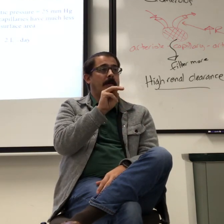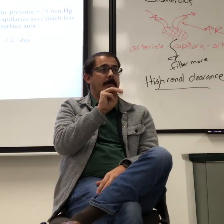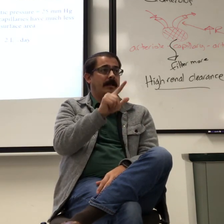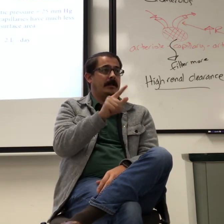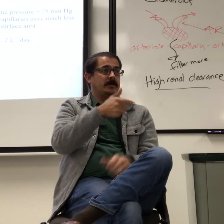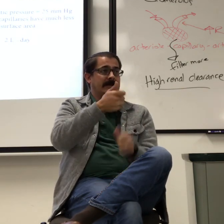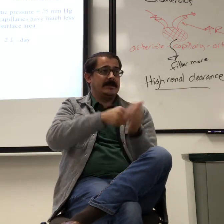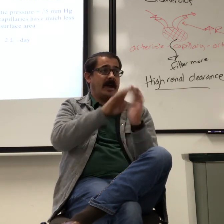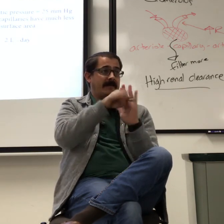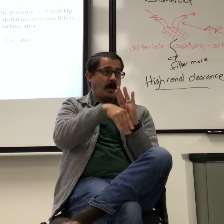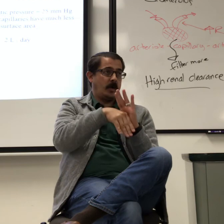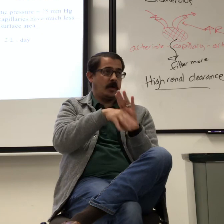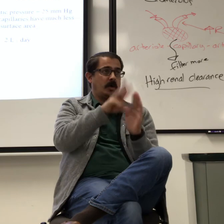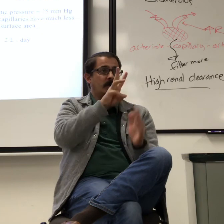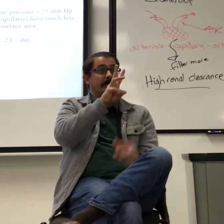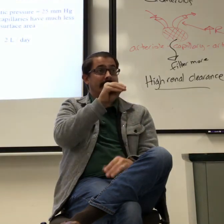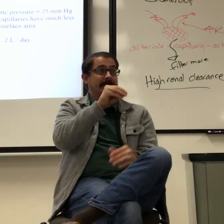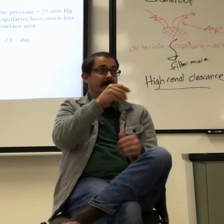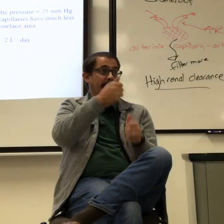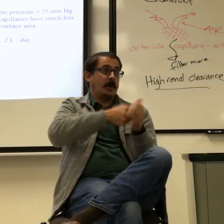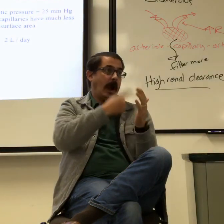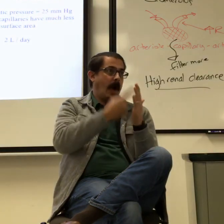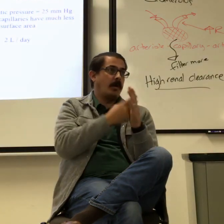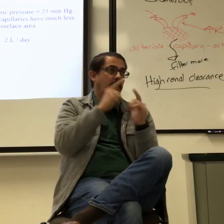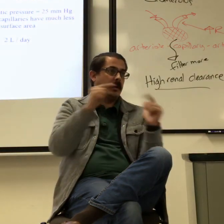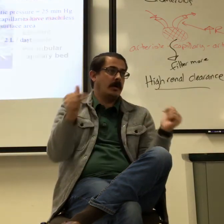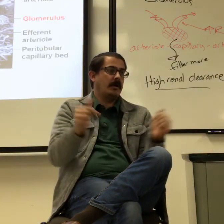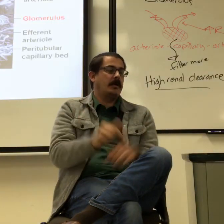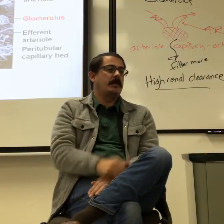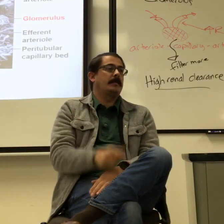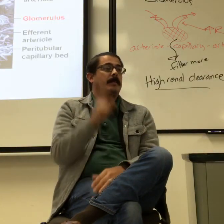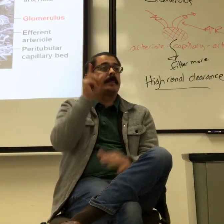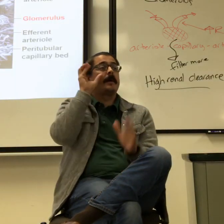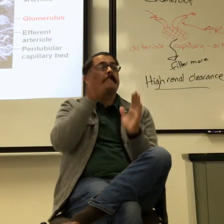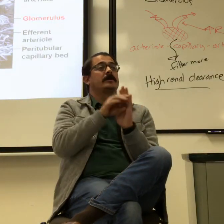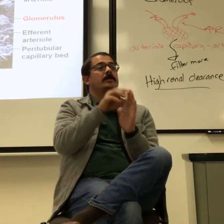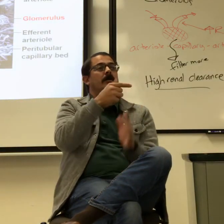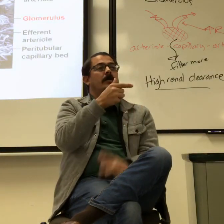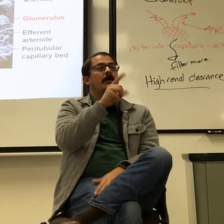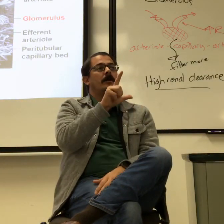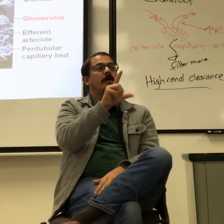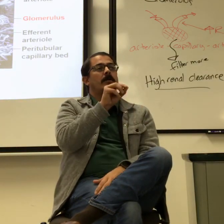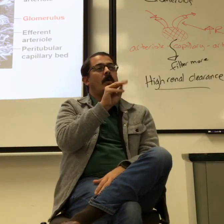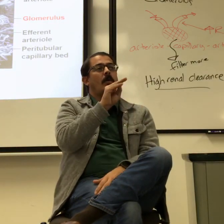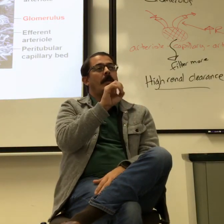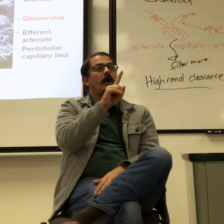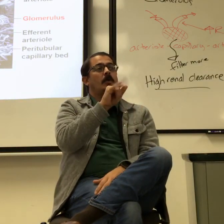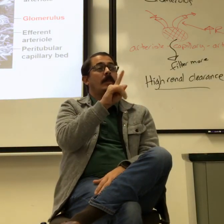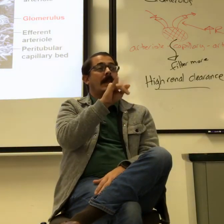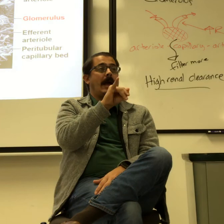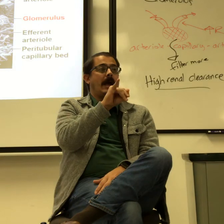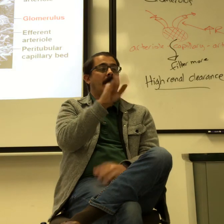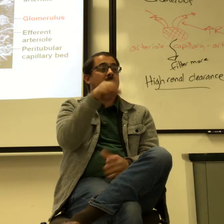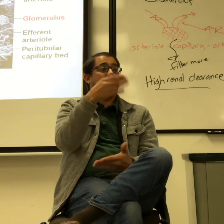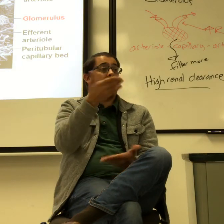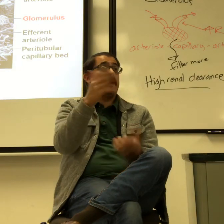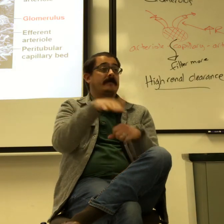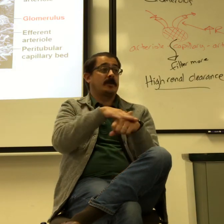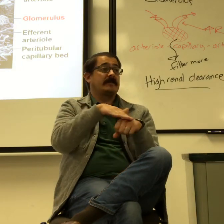half an hour, 60 per hour, and so forth. Here's a picture of the glomeruli. You can see how extensive they are. They provide a lot of